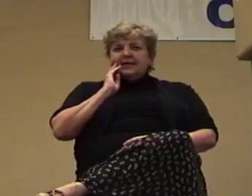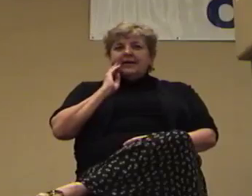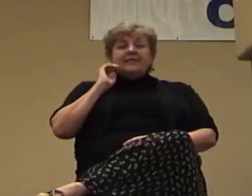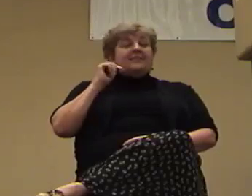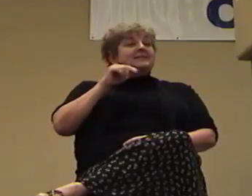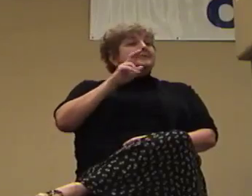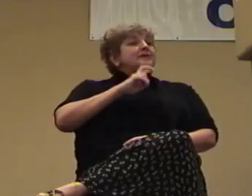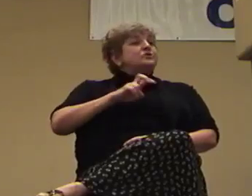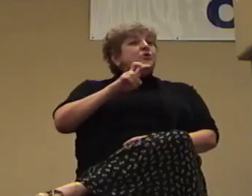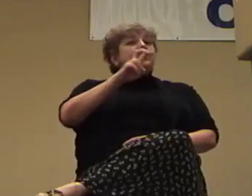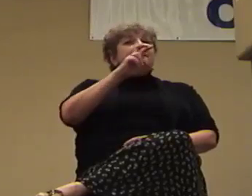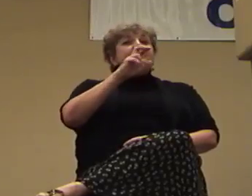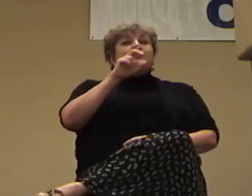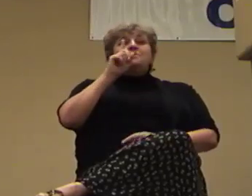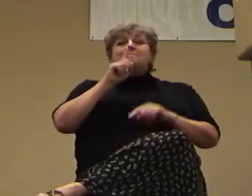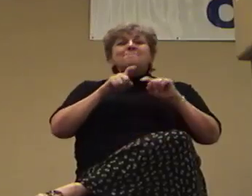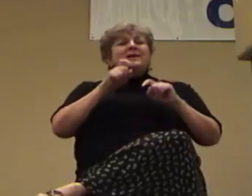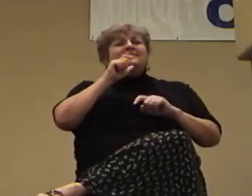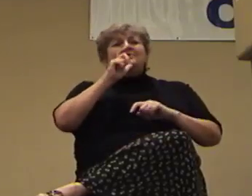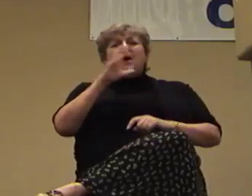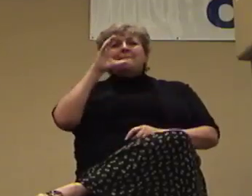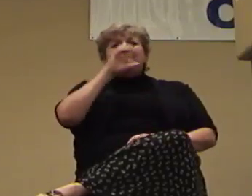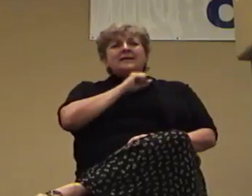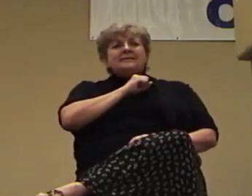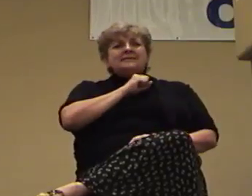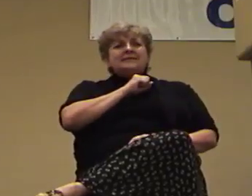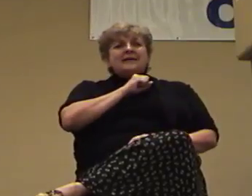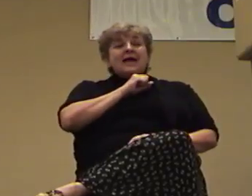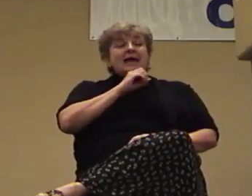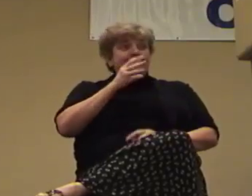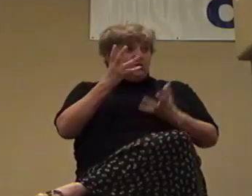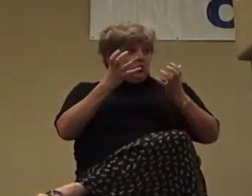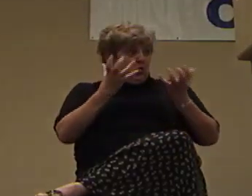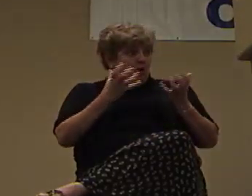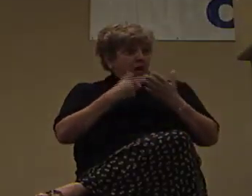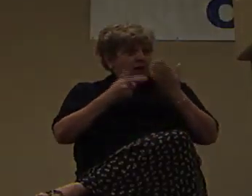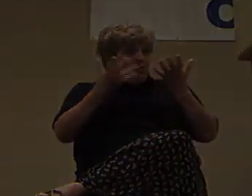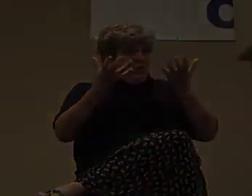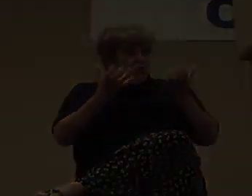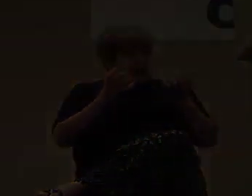if you want what we have, then I can only suggest that you do what we do. Thank you.